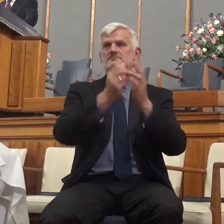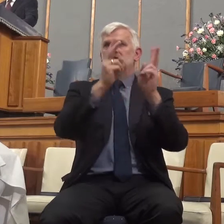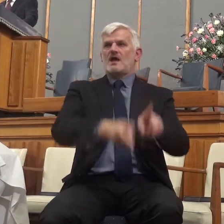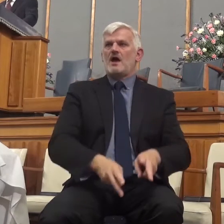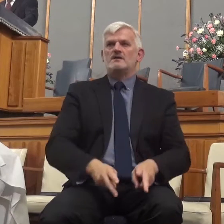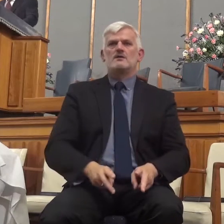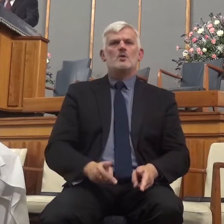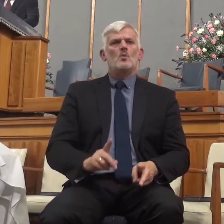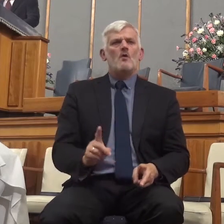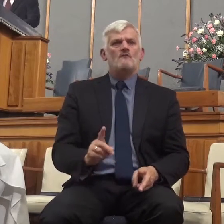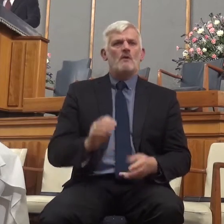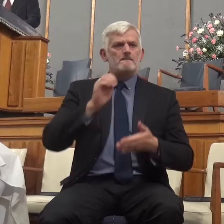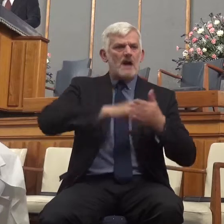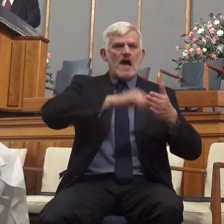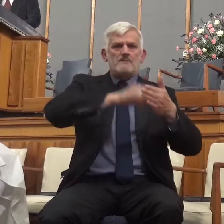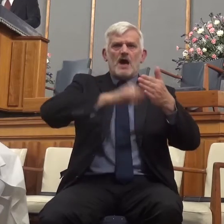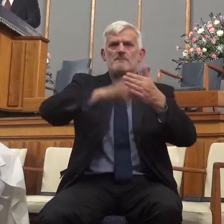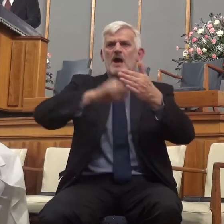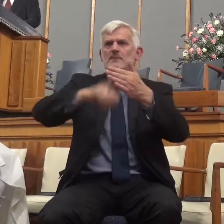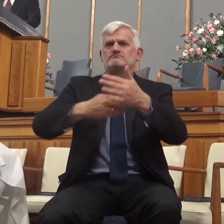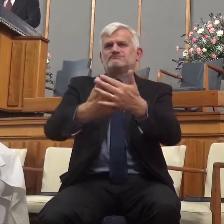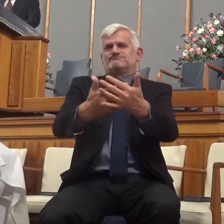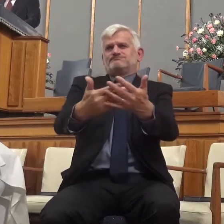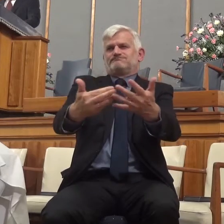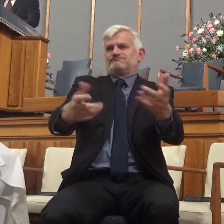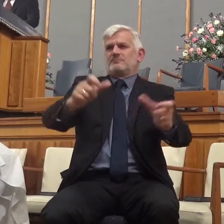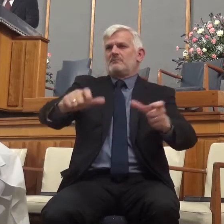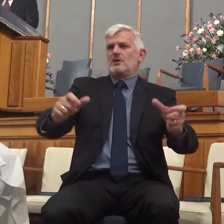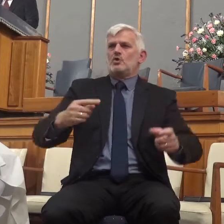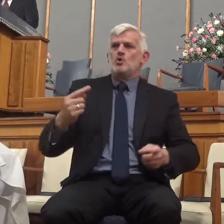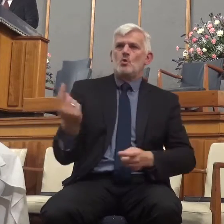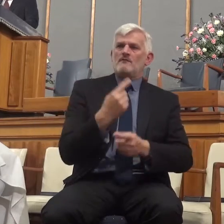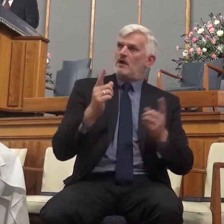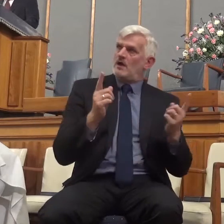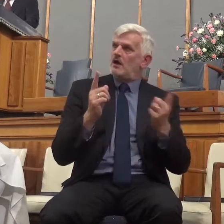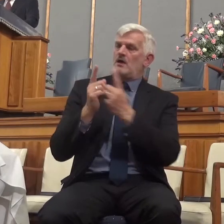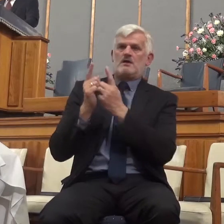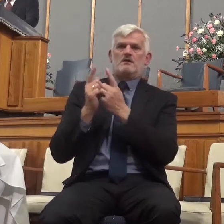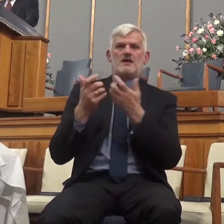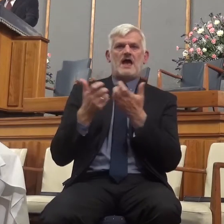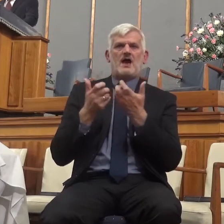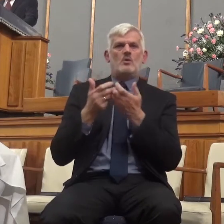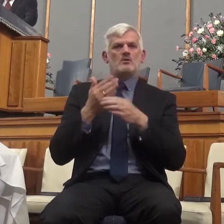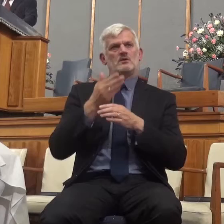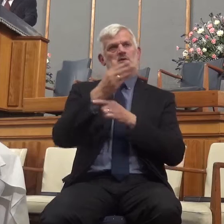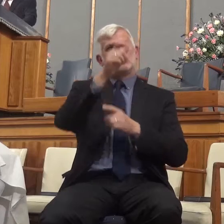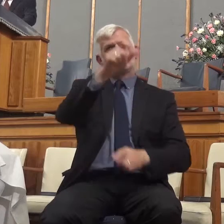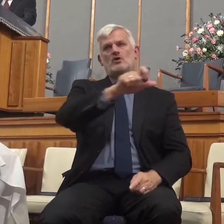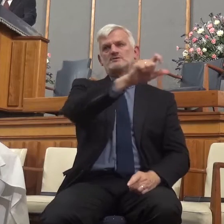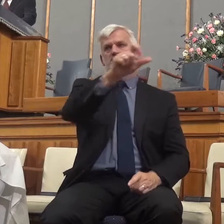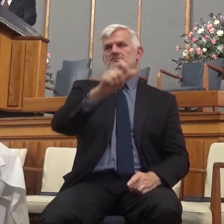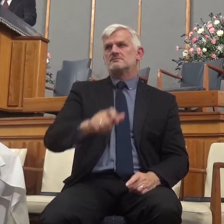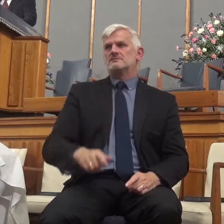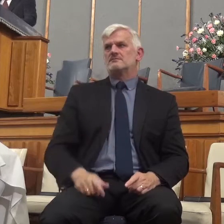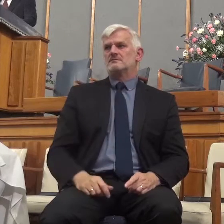would be turned to him, to trust in him. And he went to Calvary's cross. And there God put